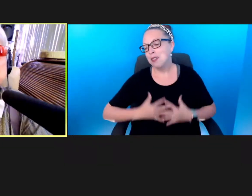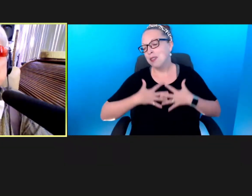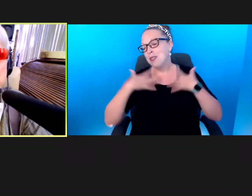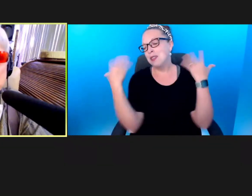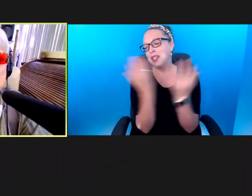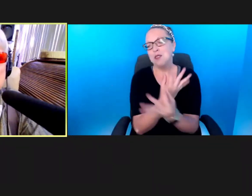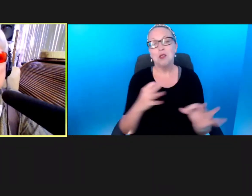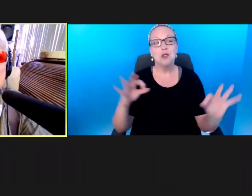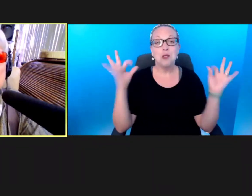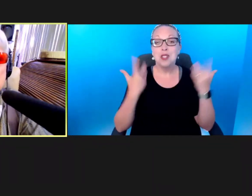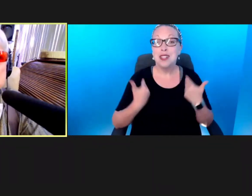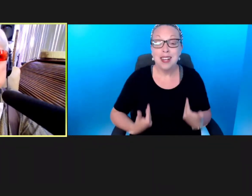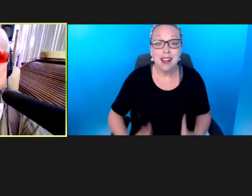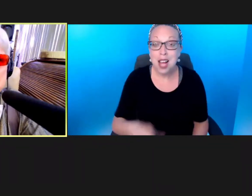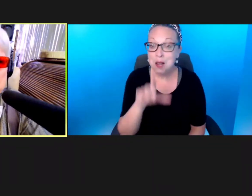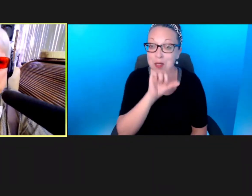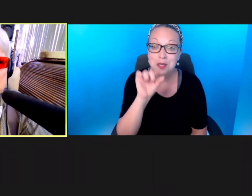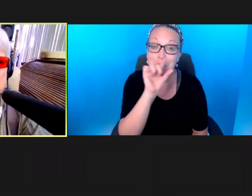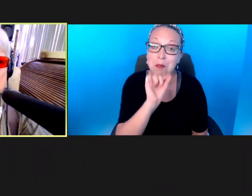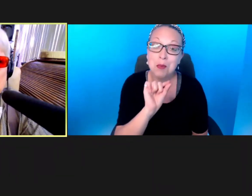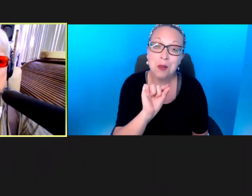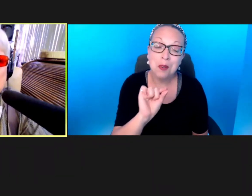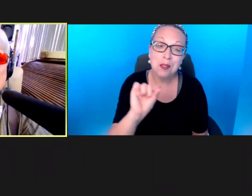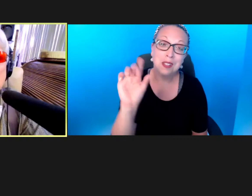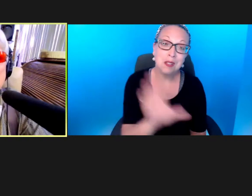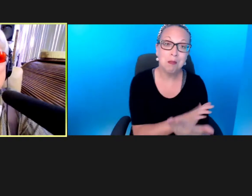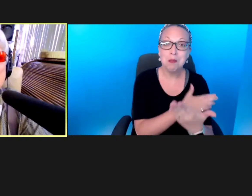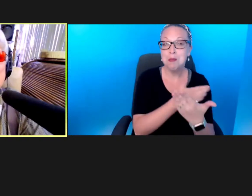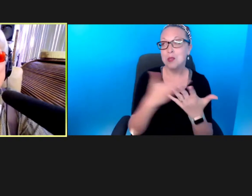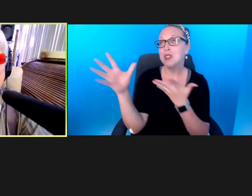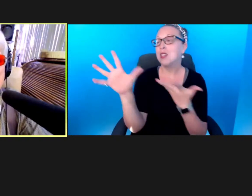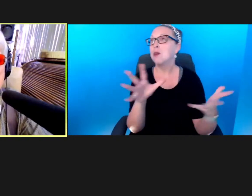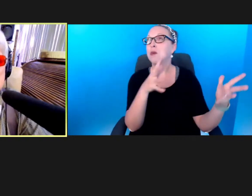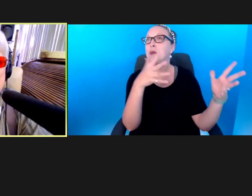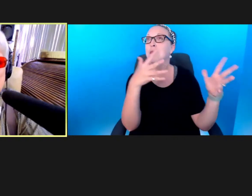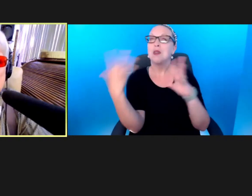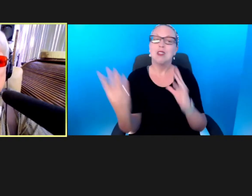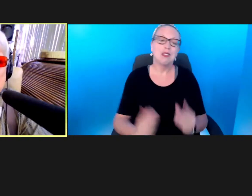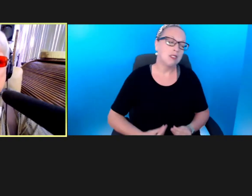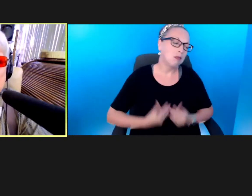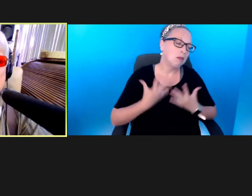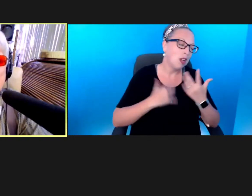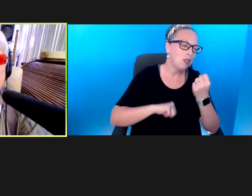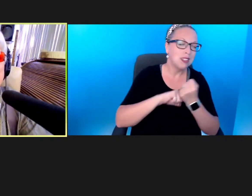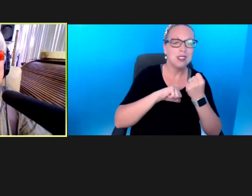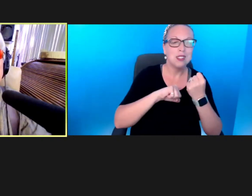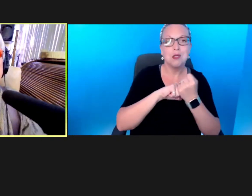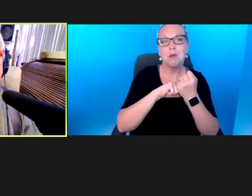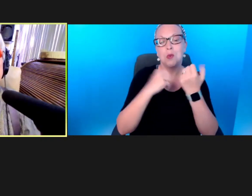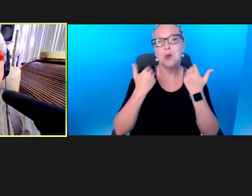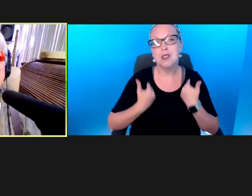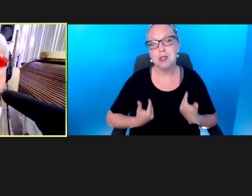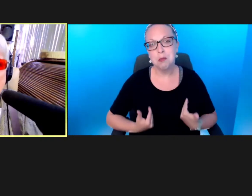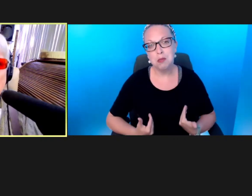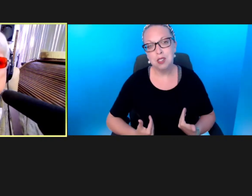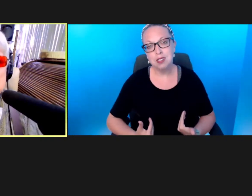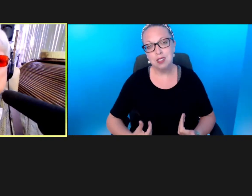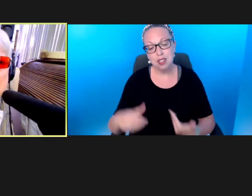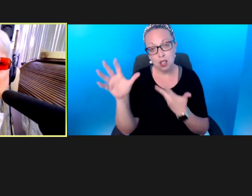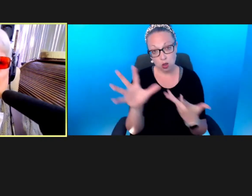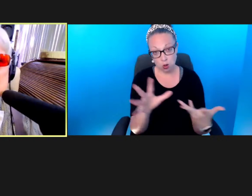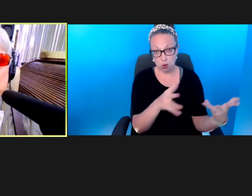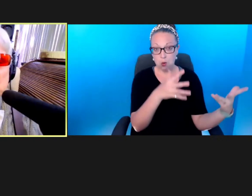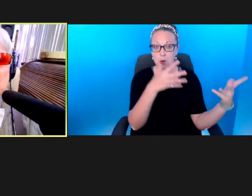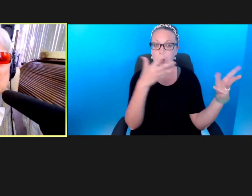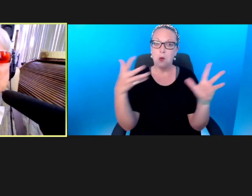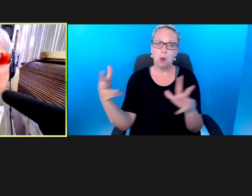I'm just a bird. Music's the wind that carries me. "The wind brought this